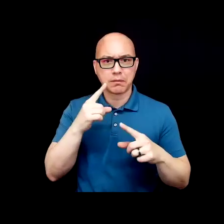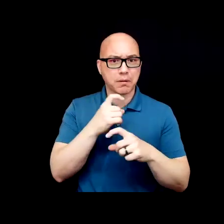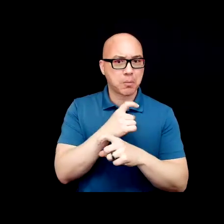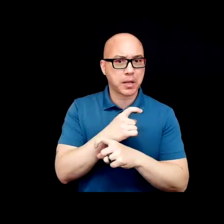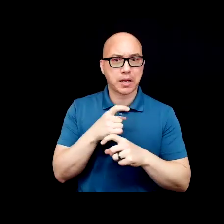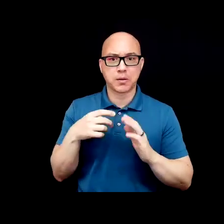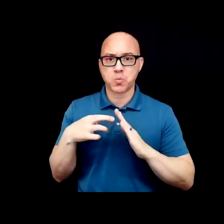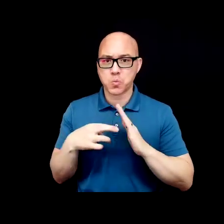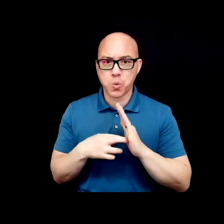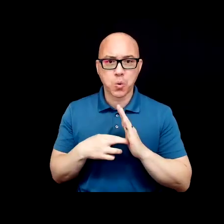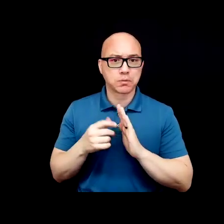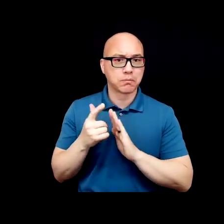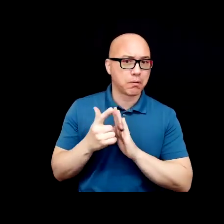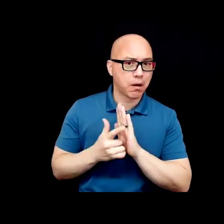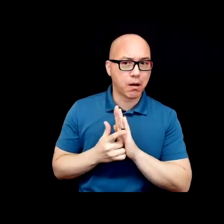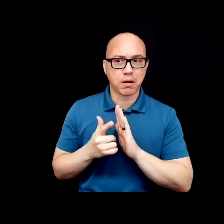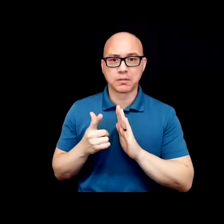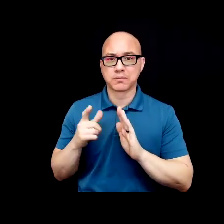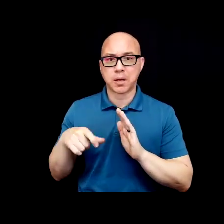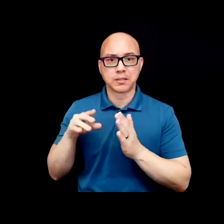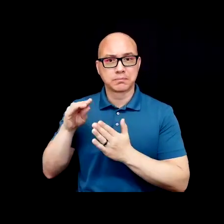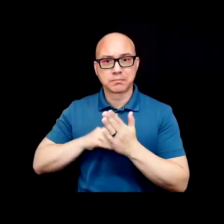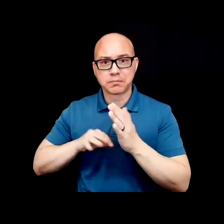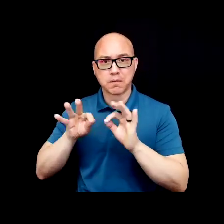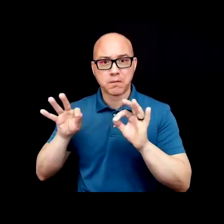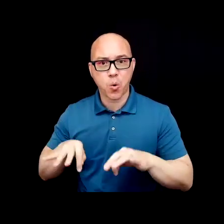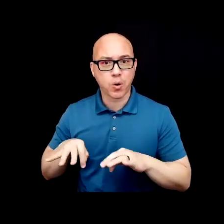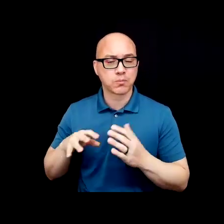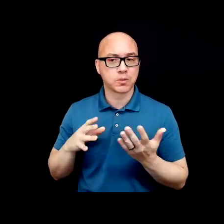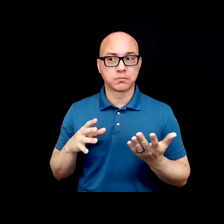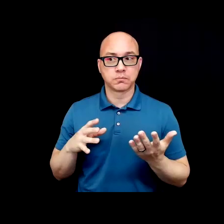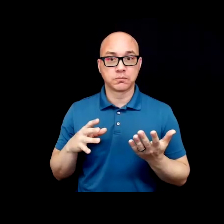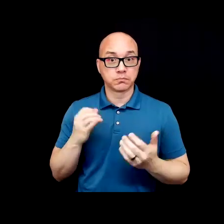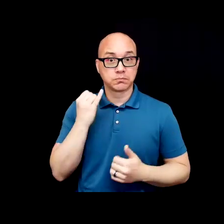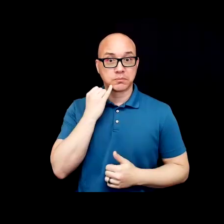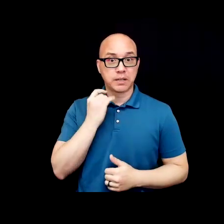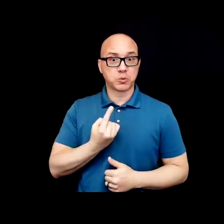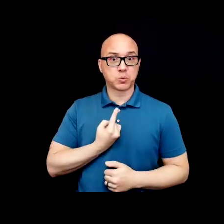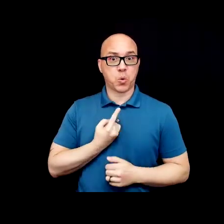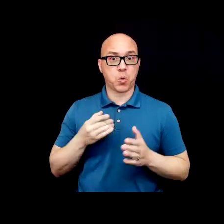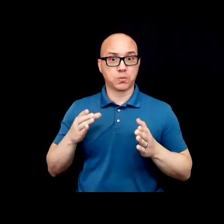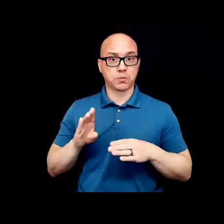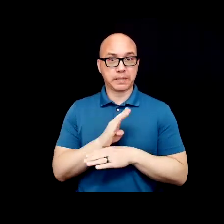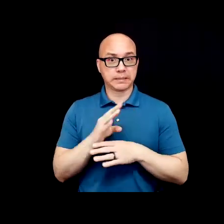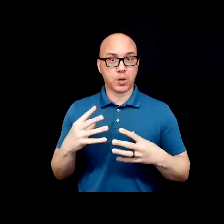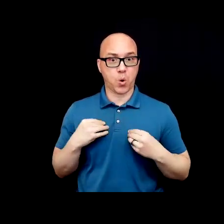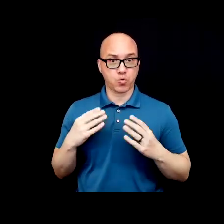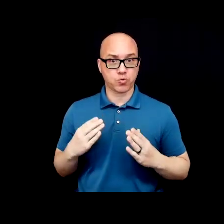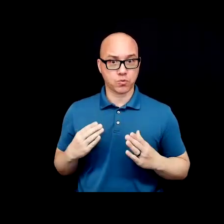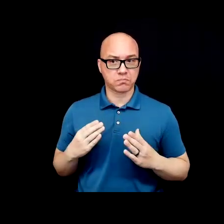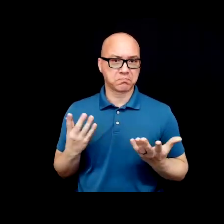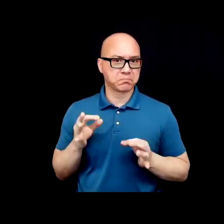registration needs when you're a sole proprietor, maybe registering a trade name for the name of the business,